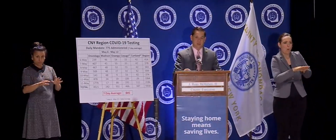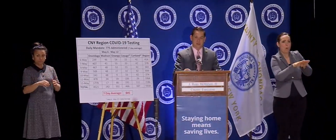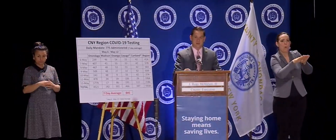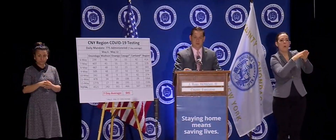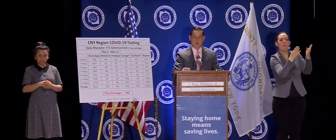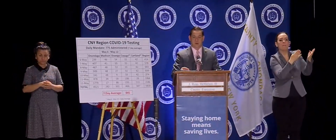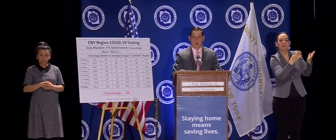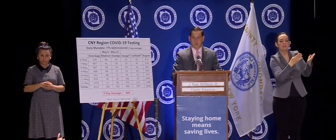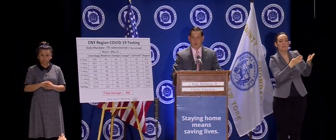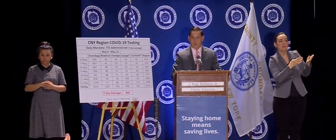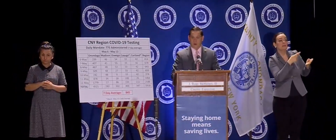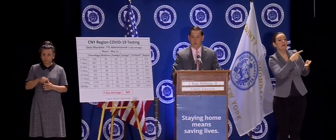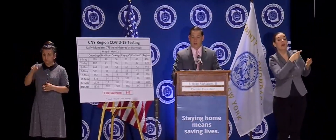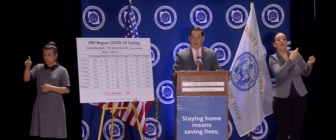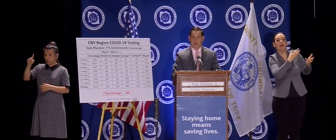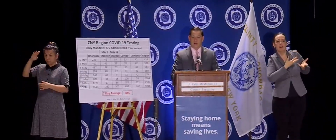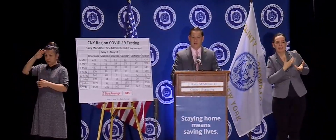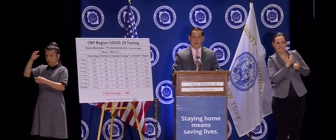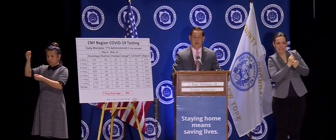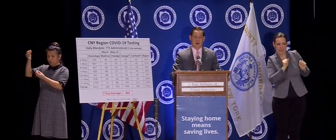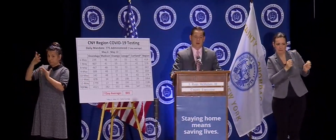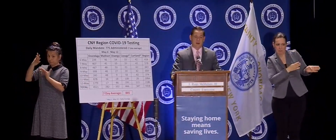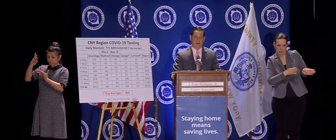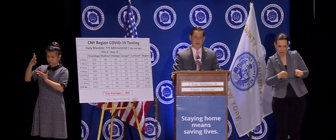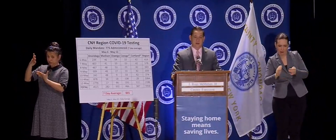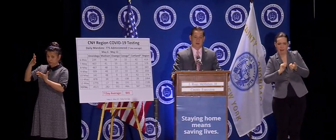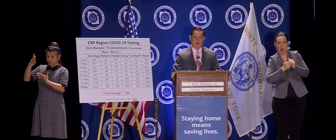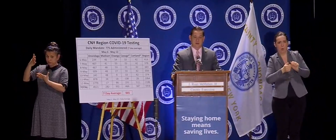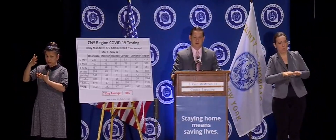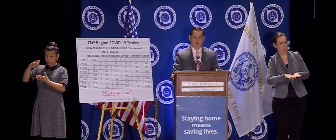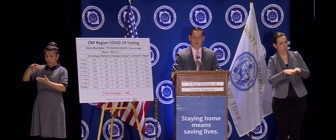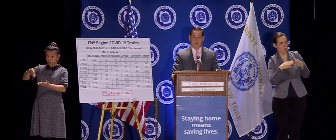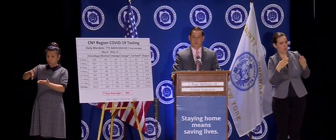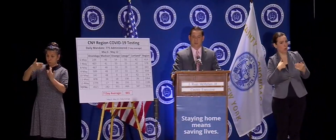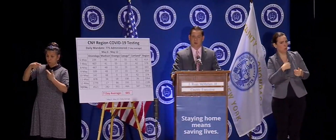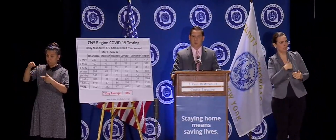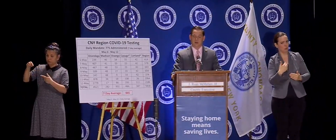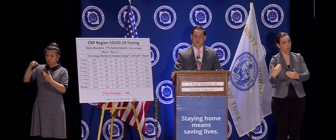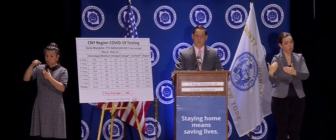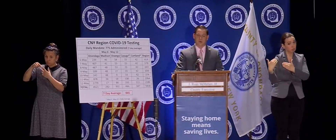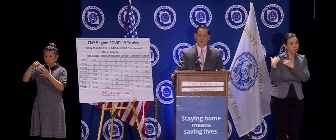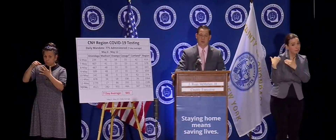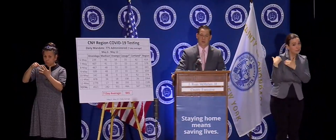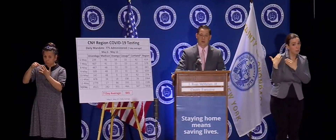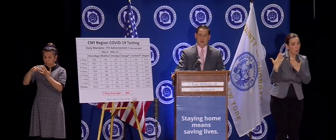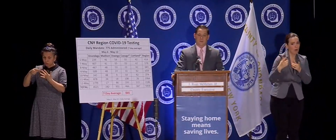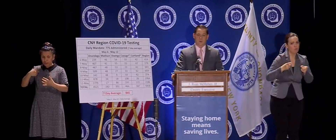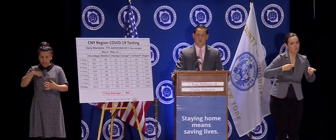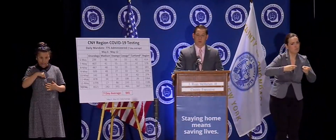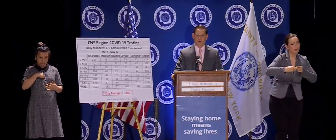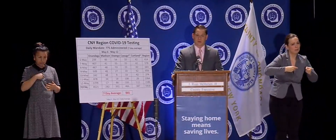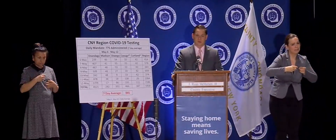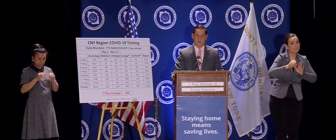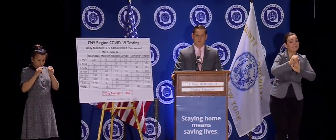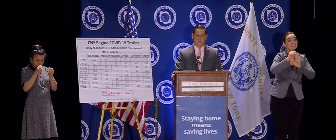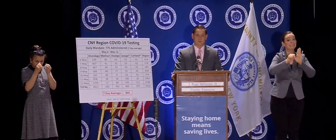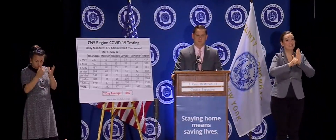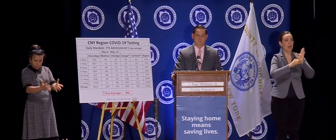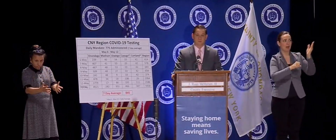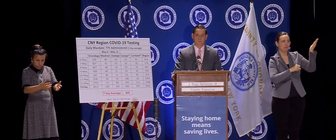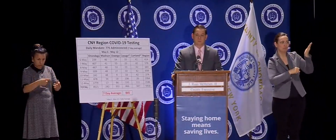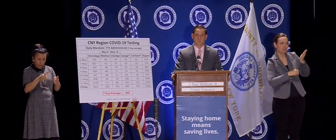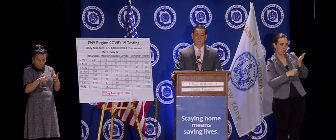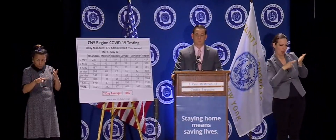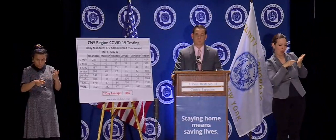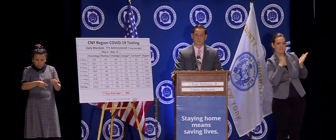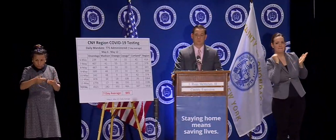how to operate safely, what we're going to regulate, and certainly we'll take our regulatory authority very seriously. Can